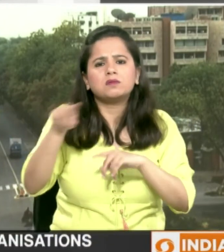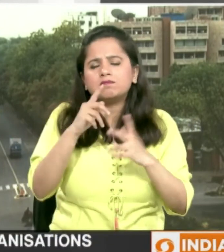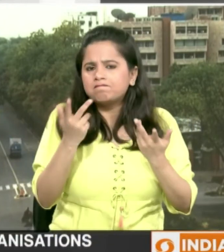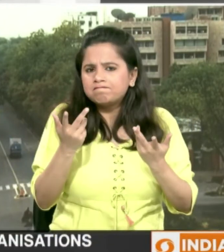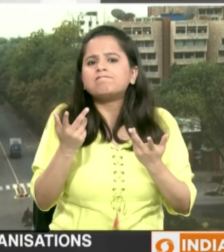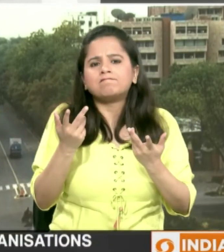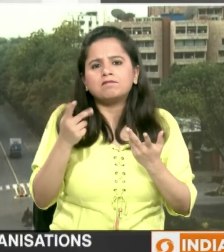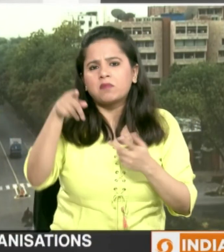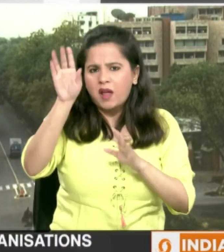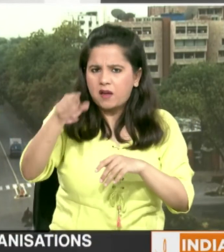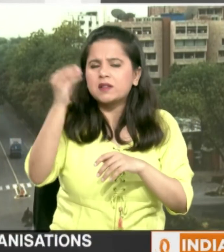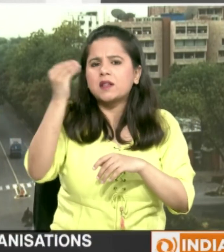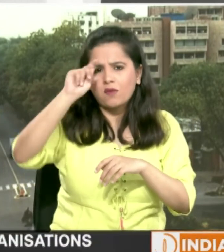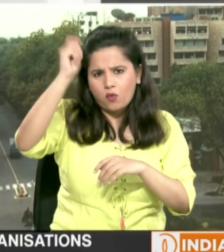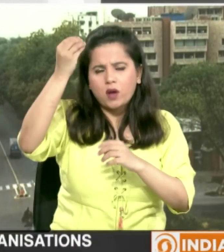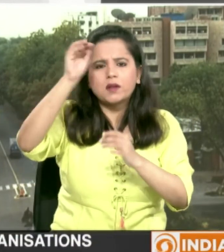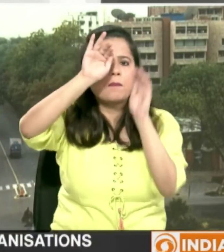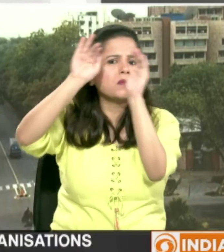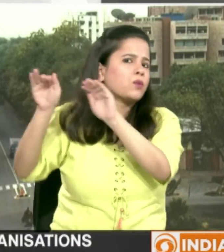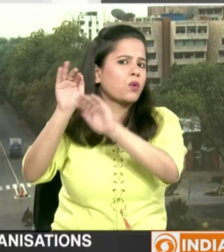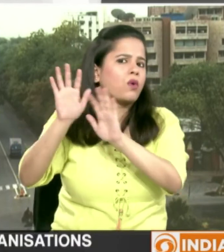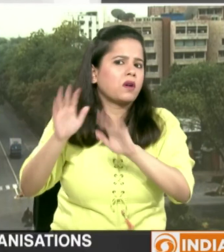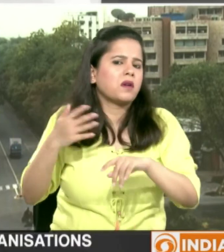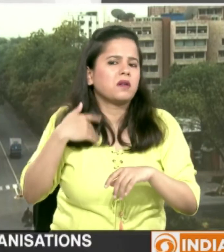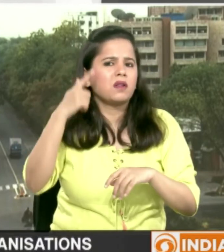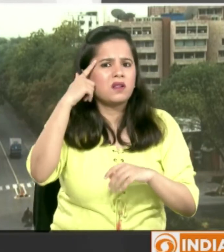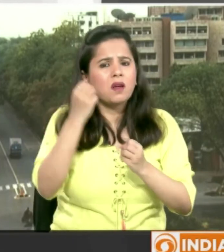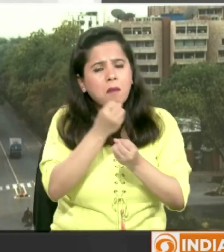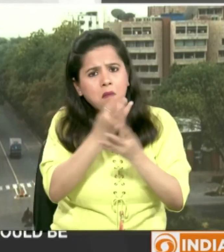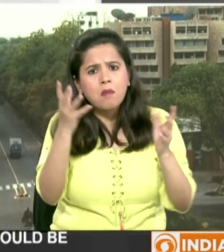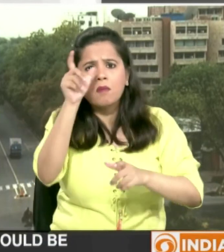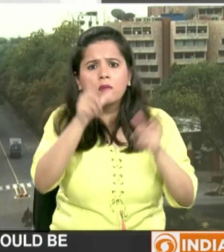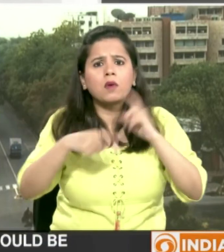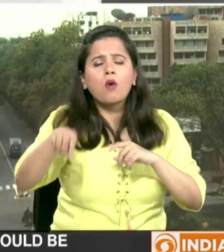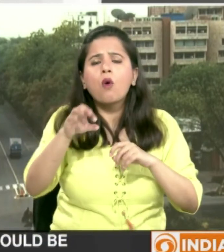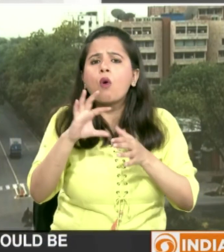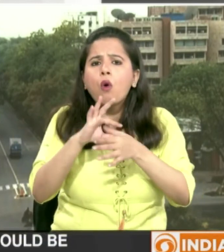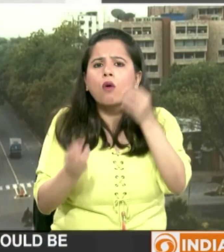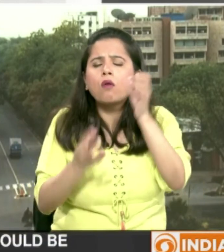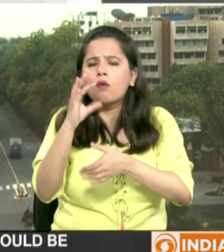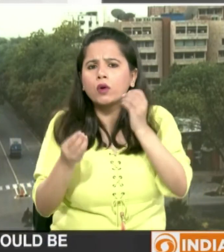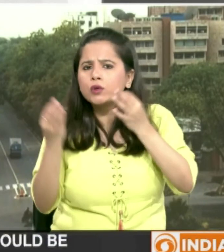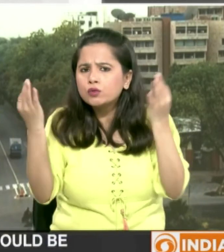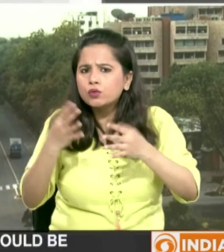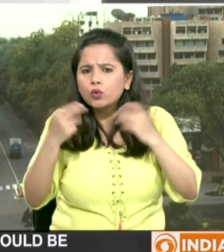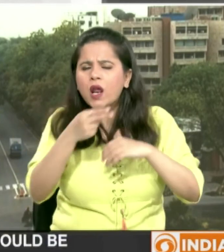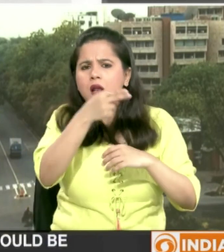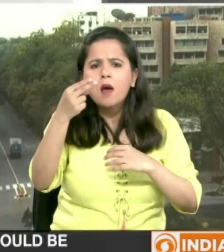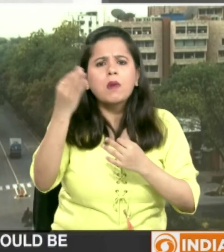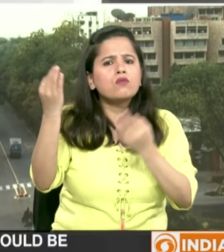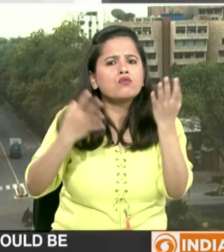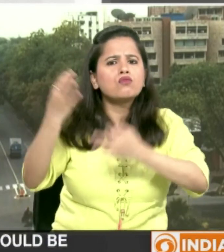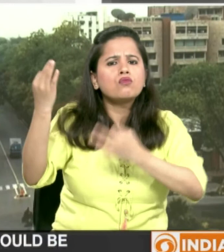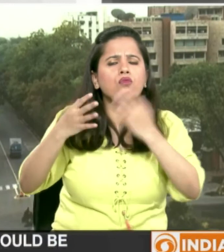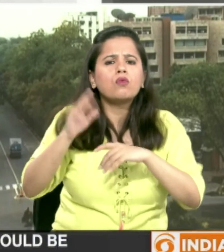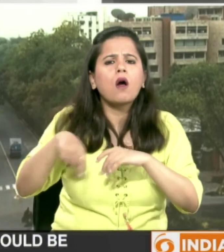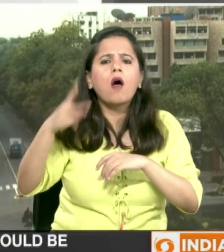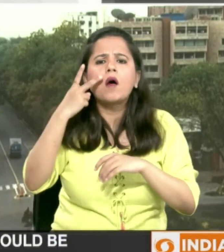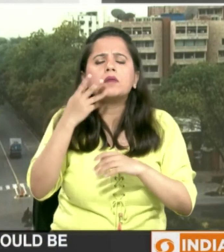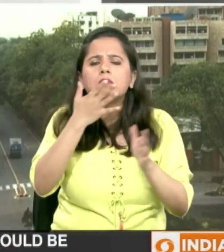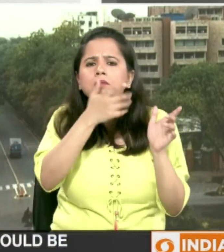support. And over the years, a number of terrorist organizations have come up with different names, but that's what they